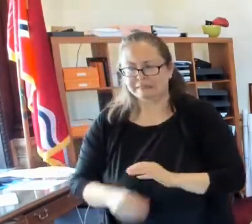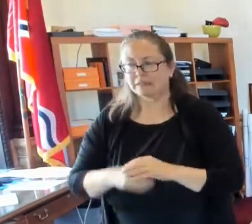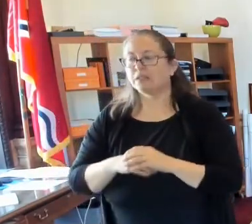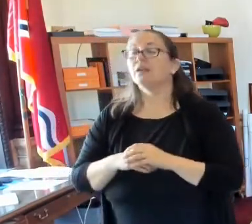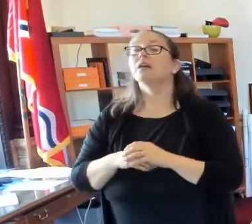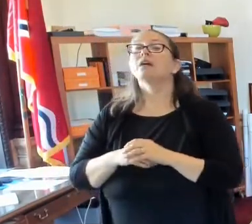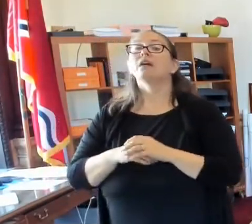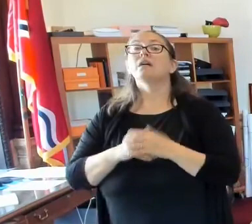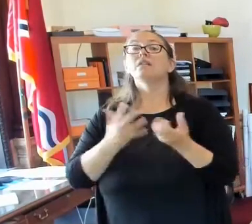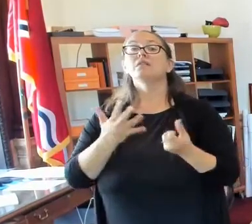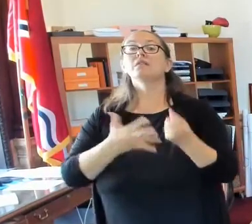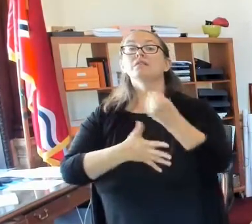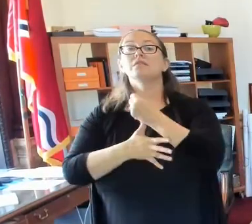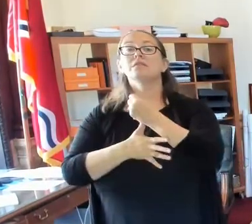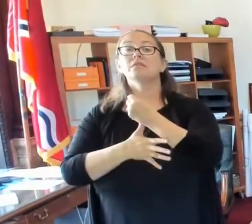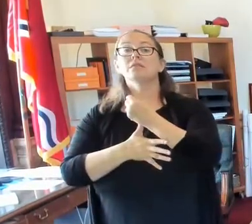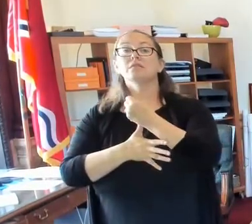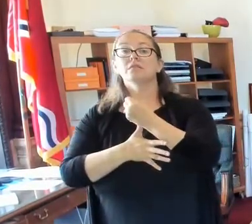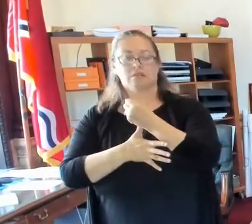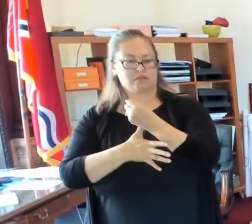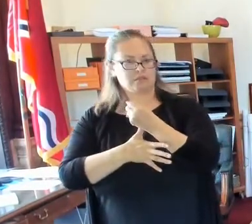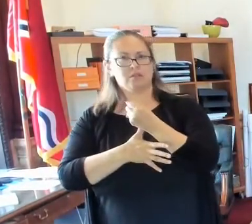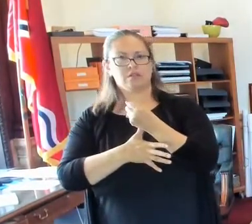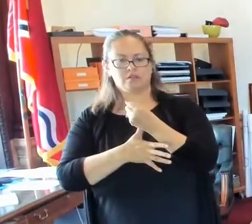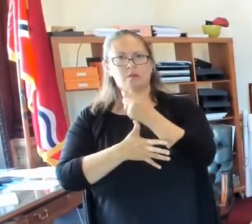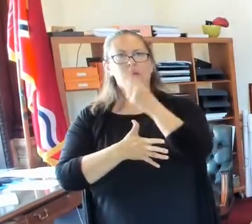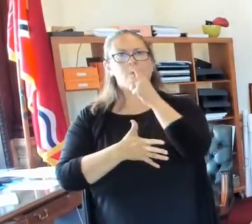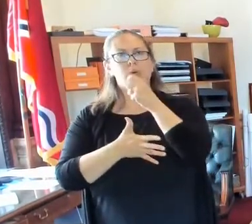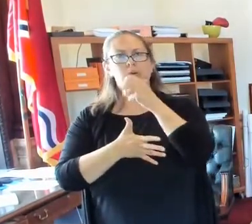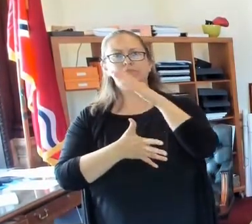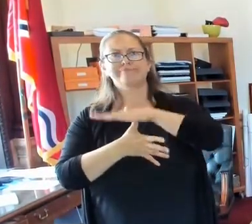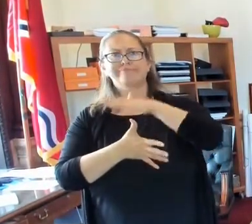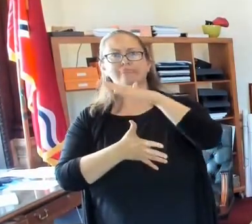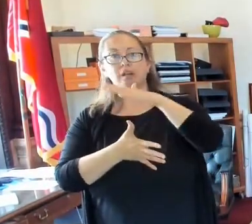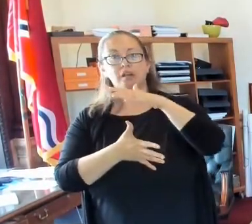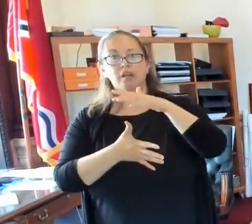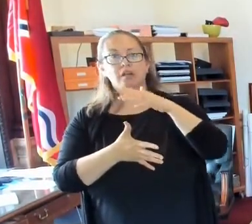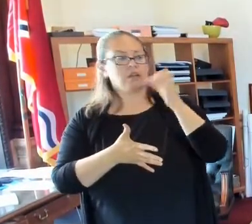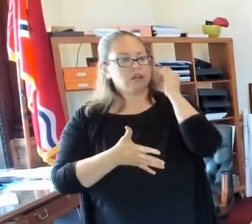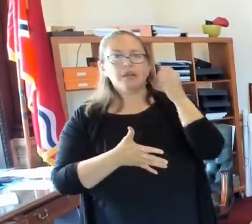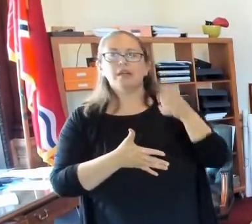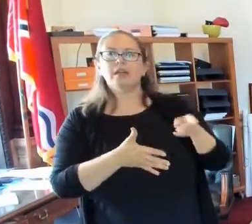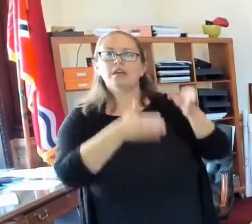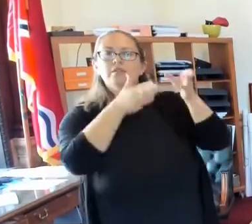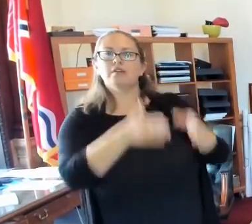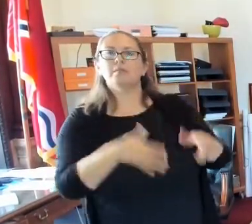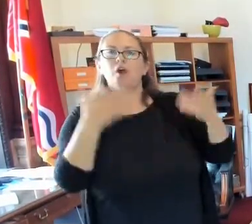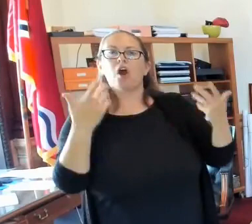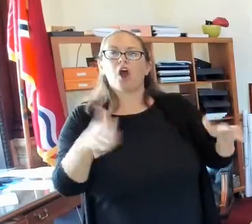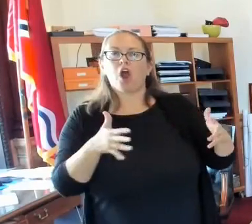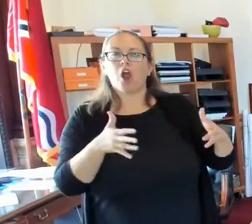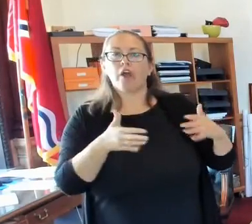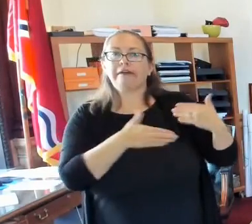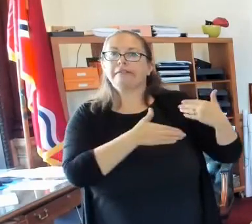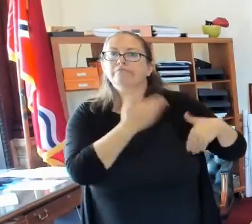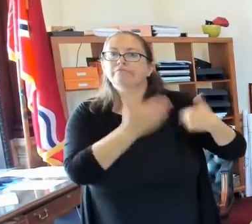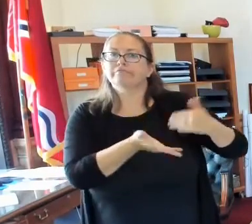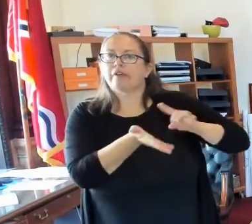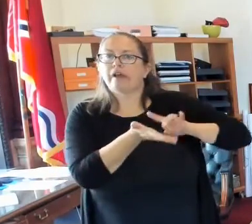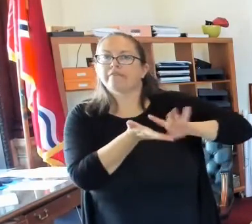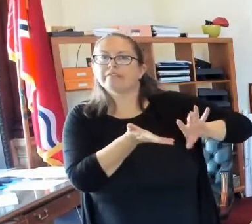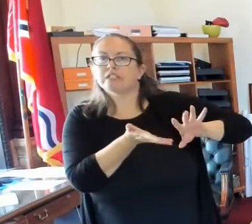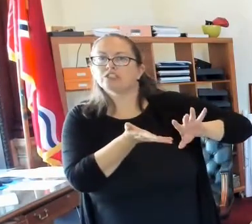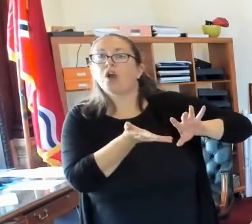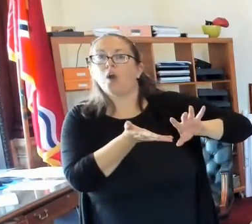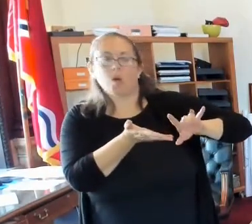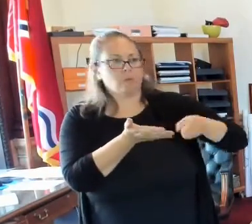a priority is being given to folks that are already in the eviction pipeline, and